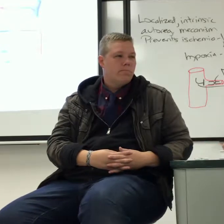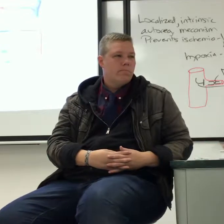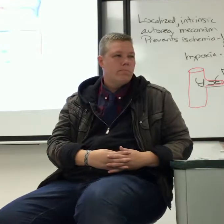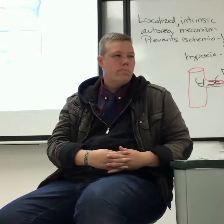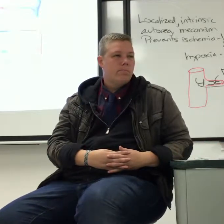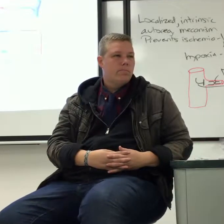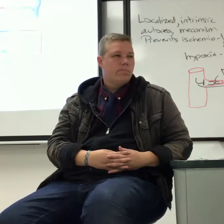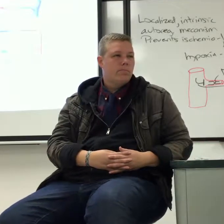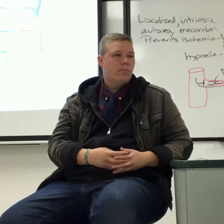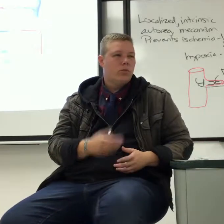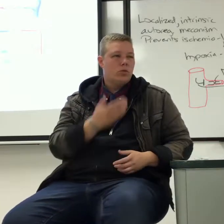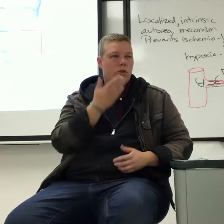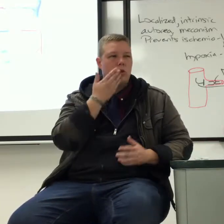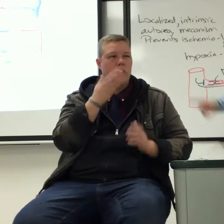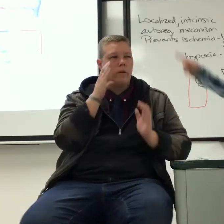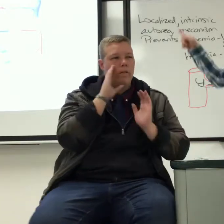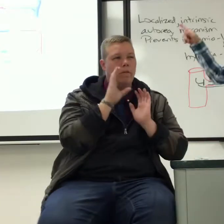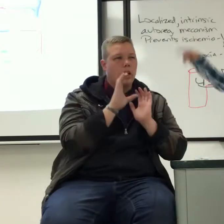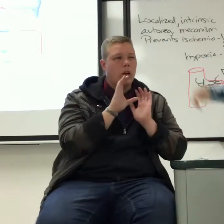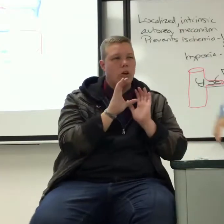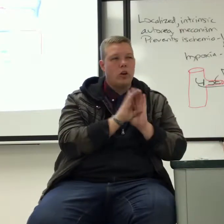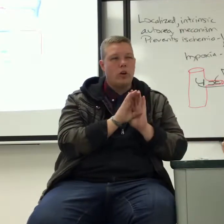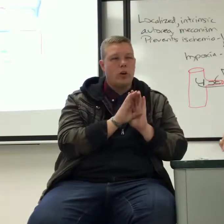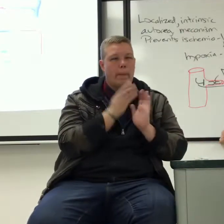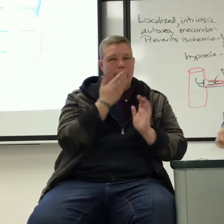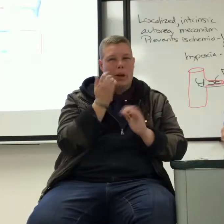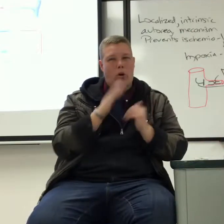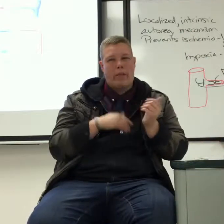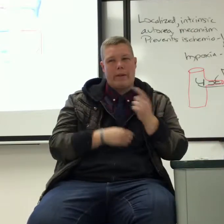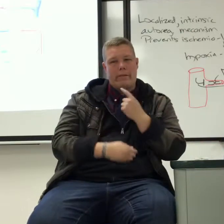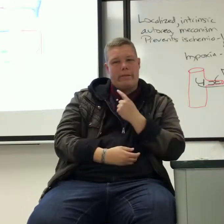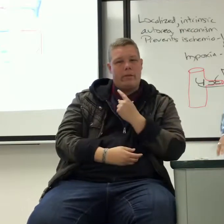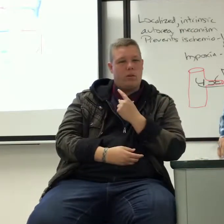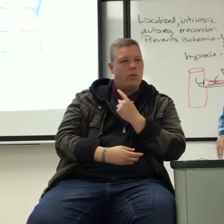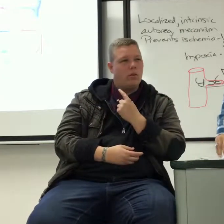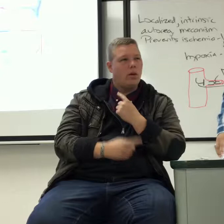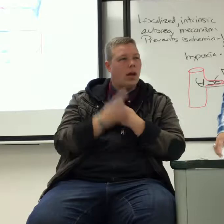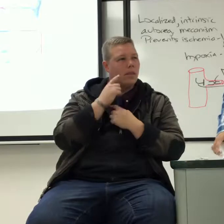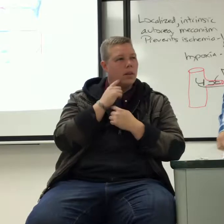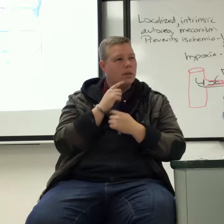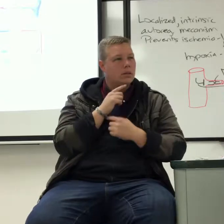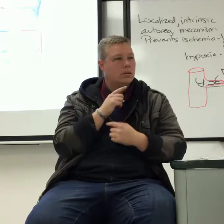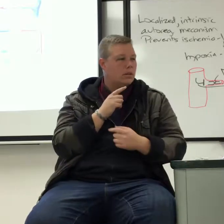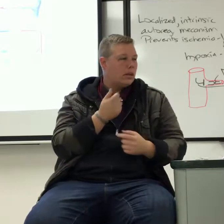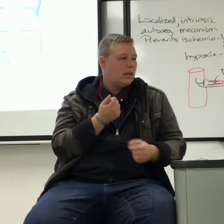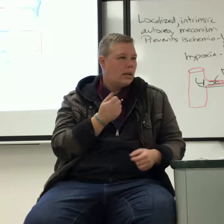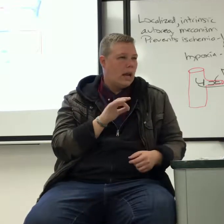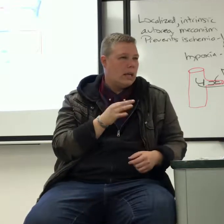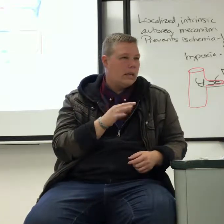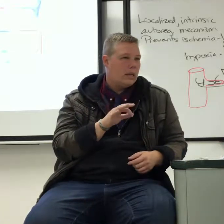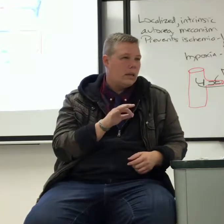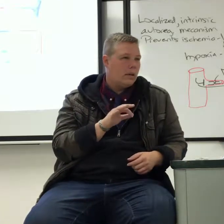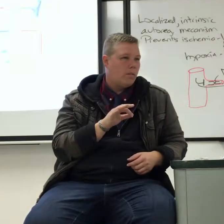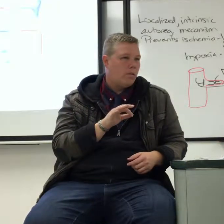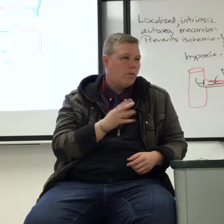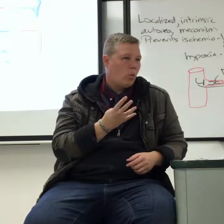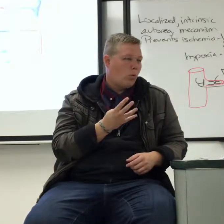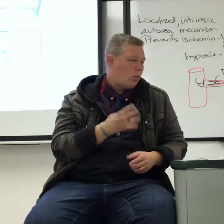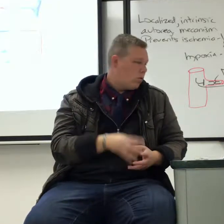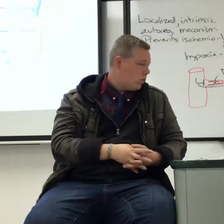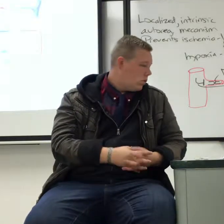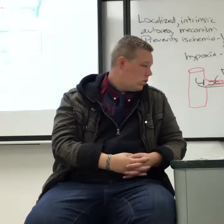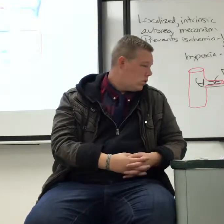There's a good figure that kind of shows it better than the one I had there. I think it's 19.4 on the newest edition.